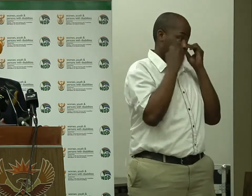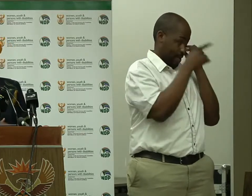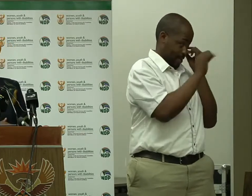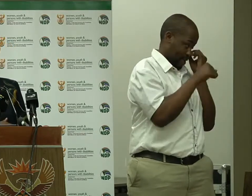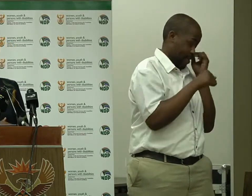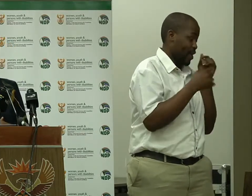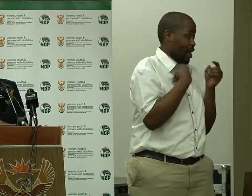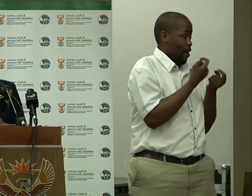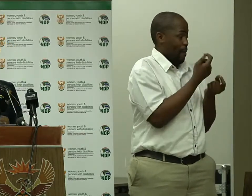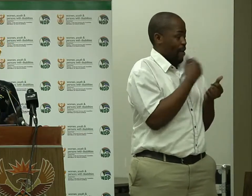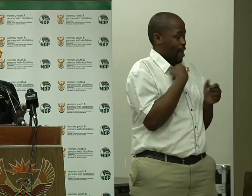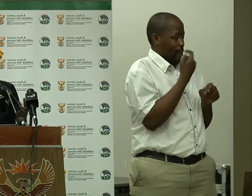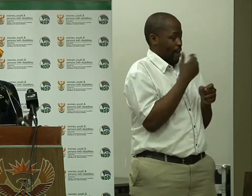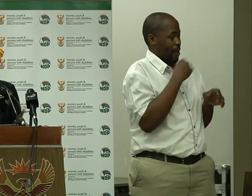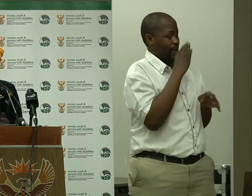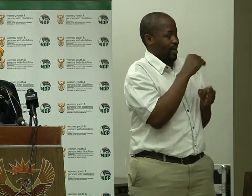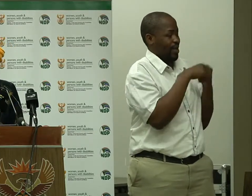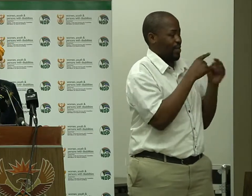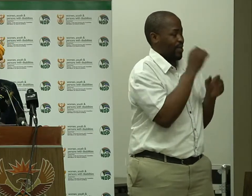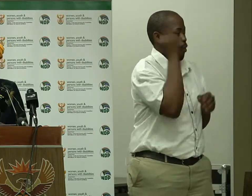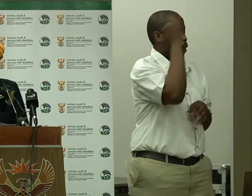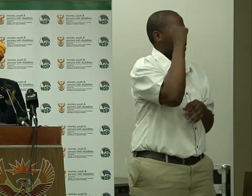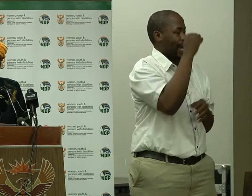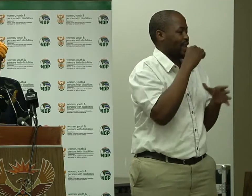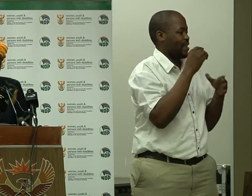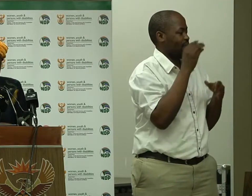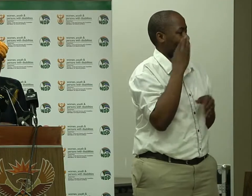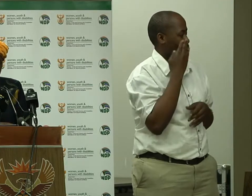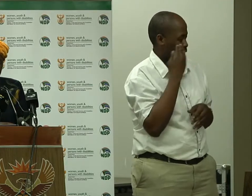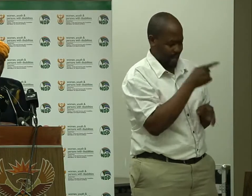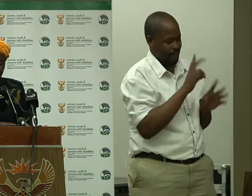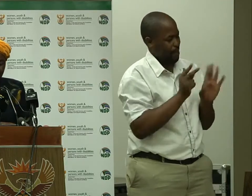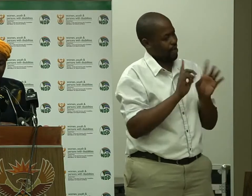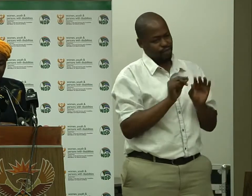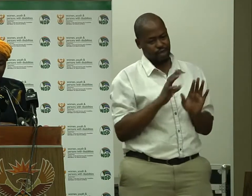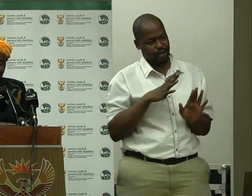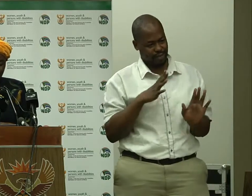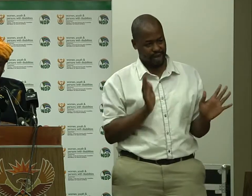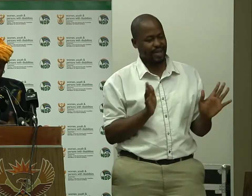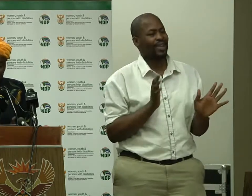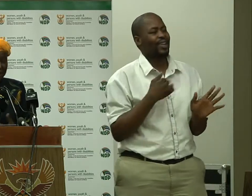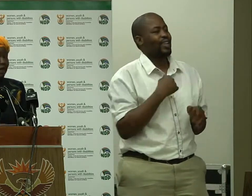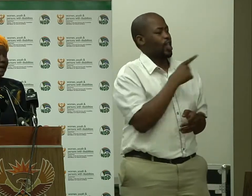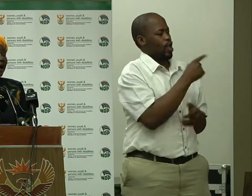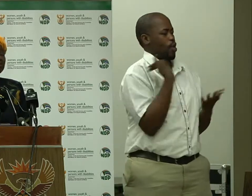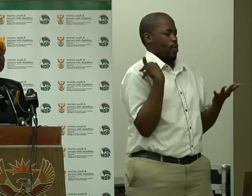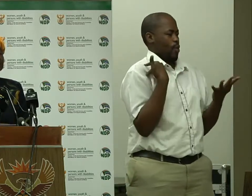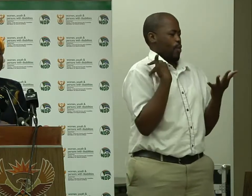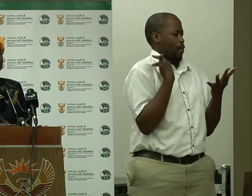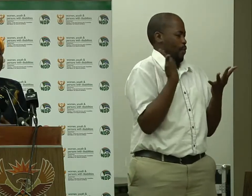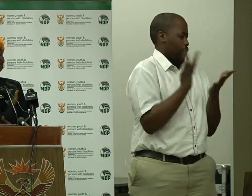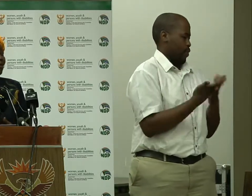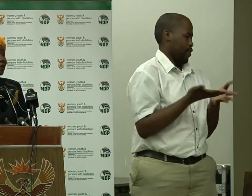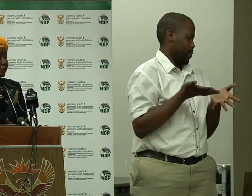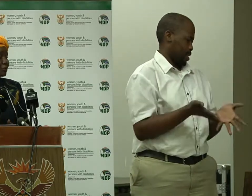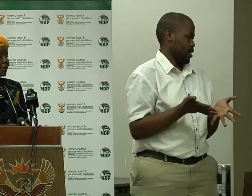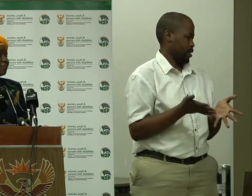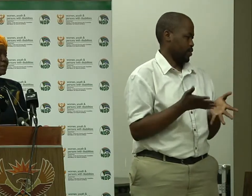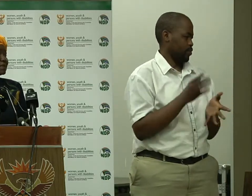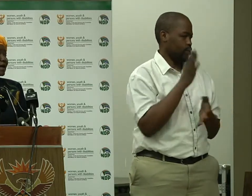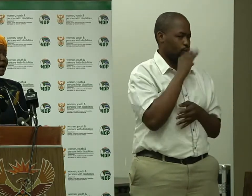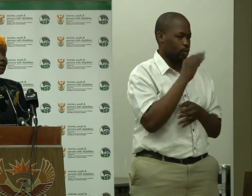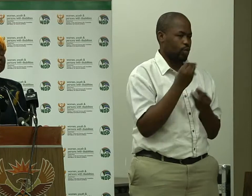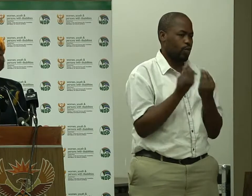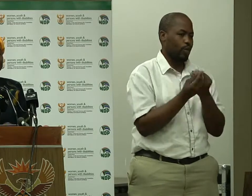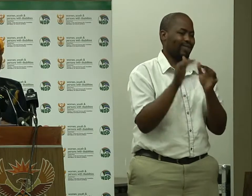a government official. So I'm glad that you have been on the ground, talking to